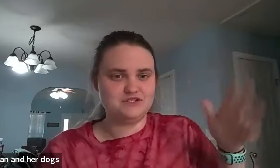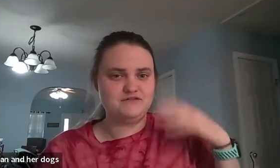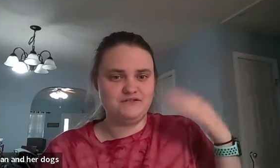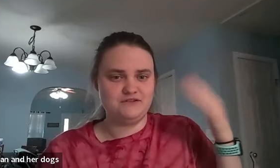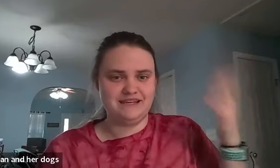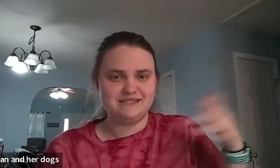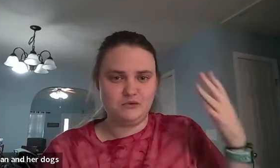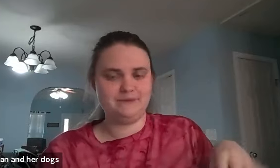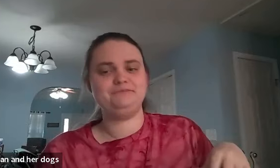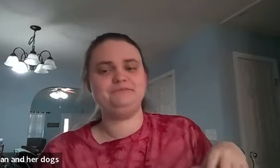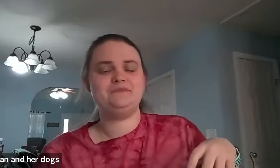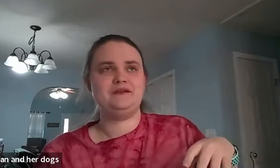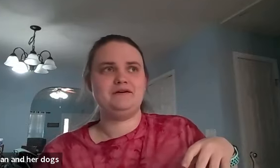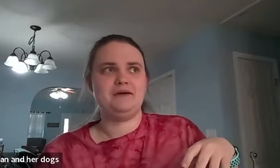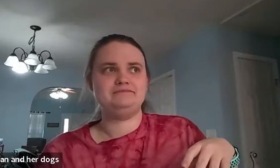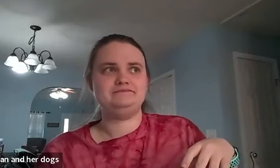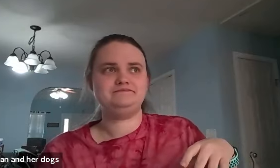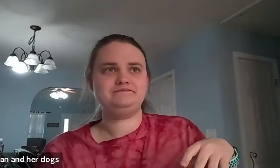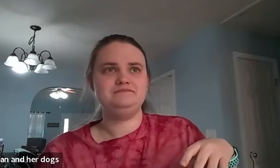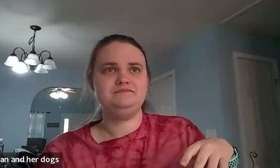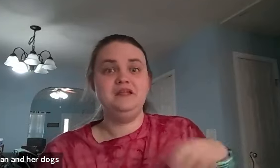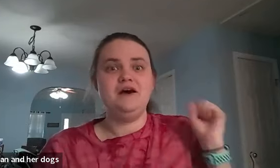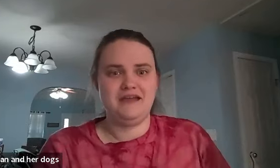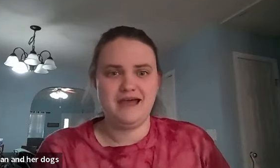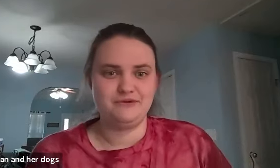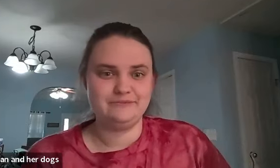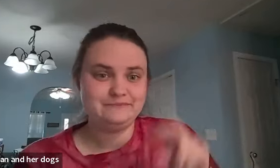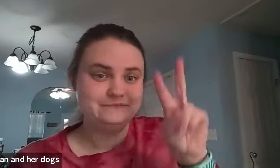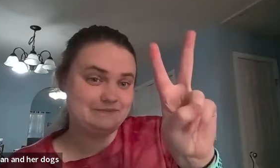over and over again, it gets boring. Okay. Okay, I have one.